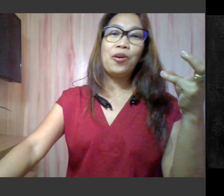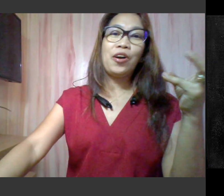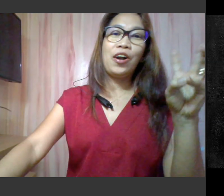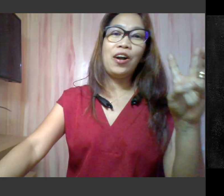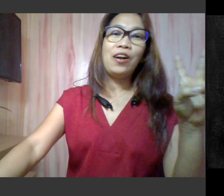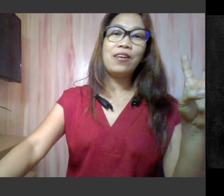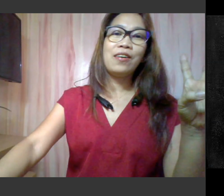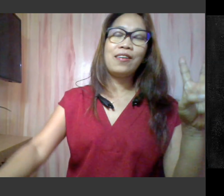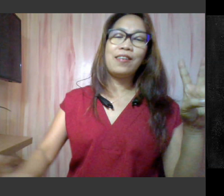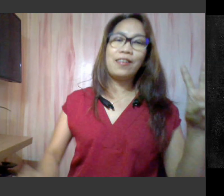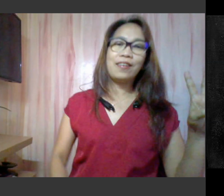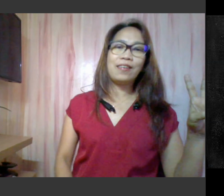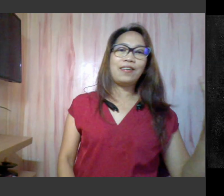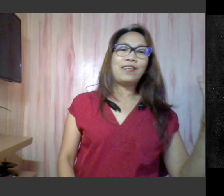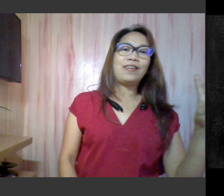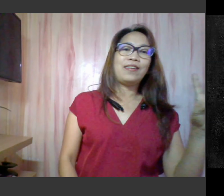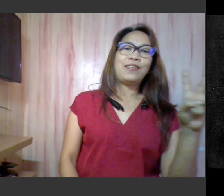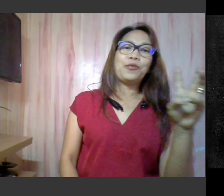Our,